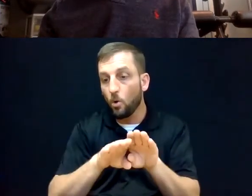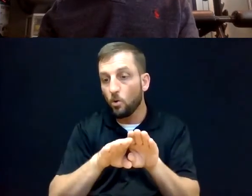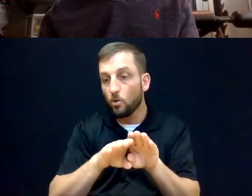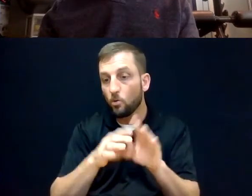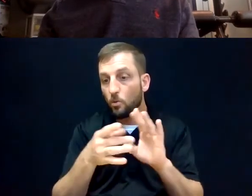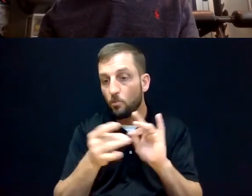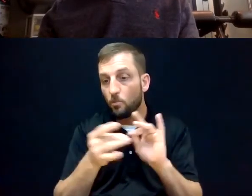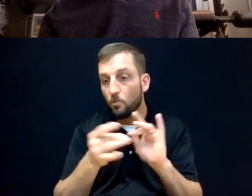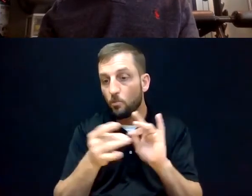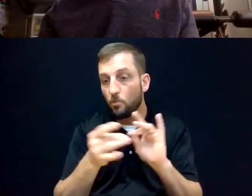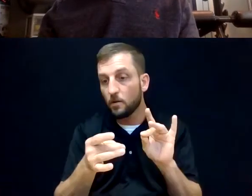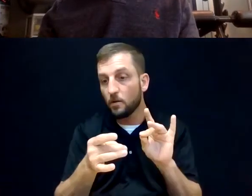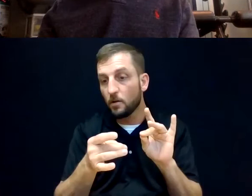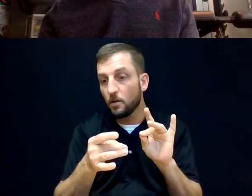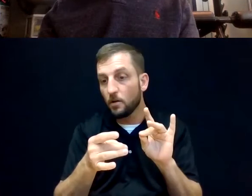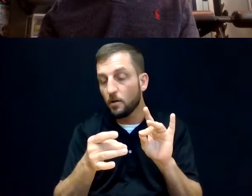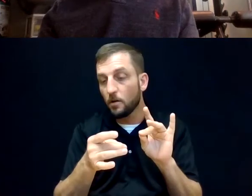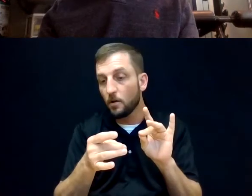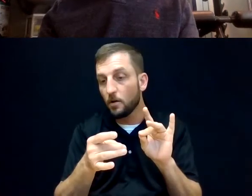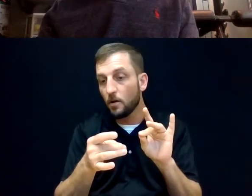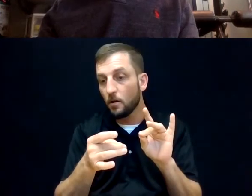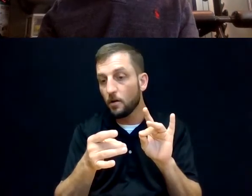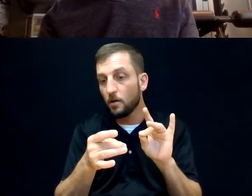with our participants?